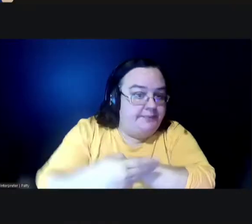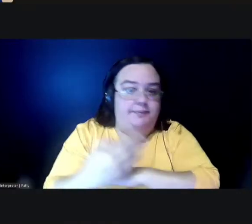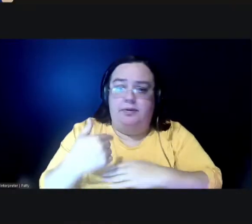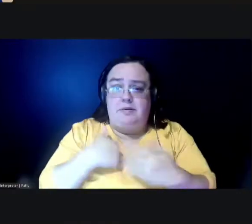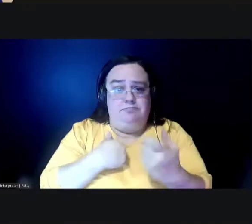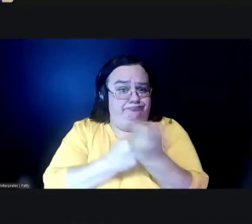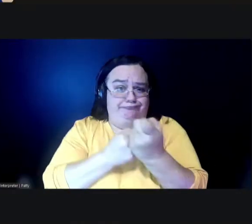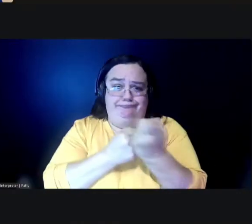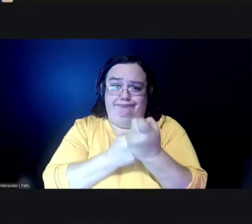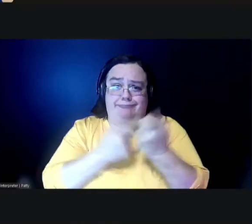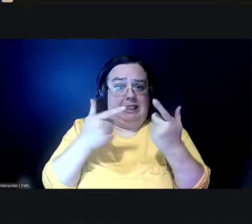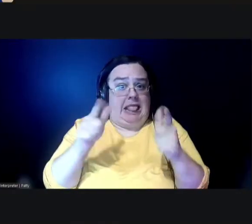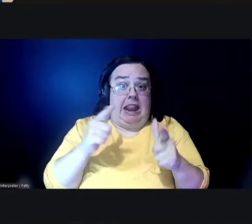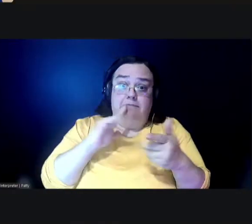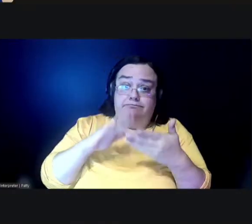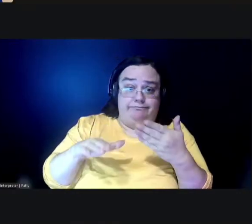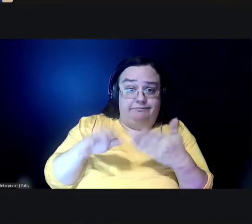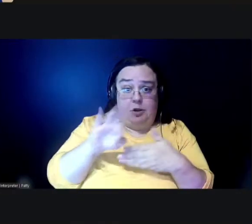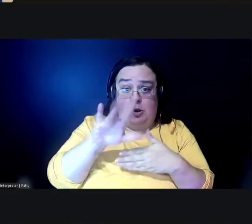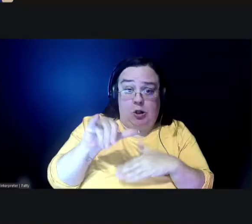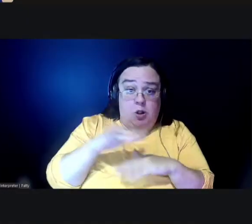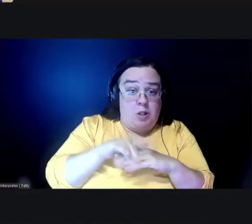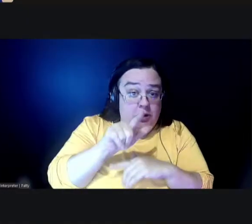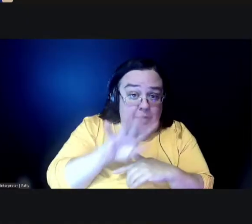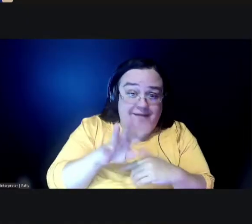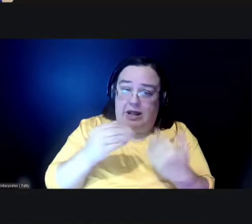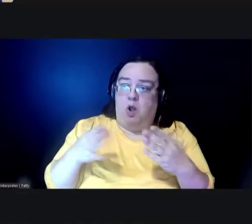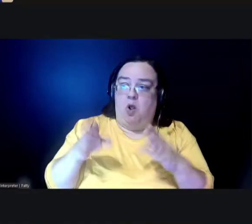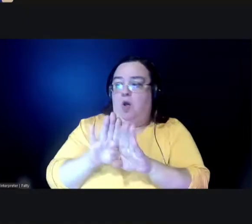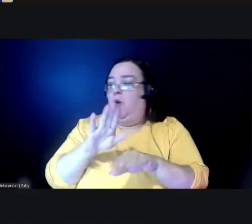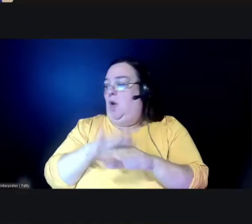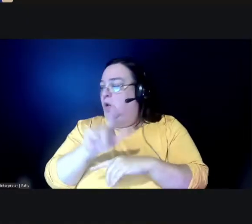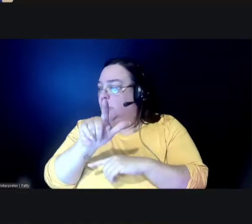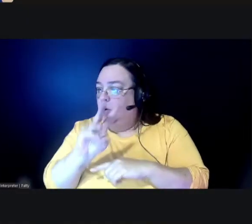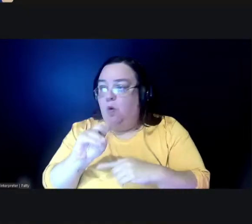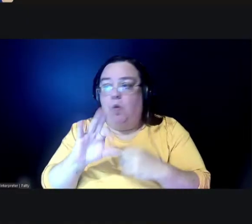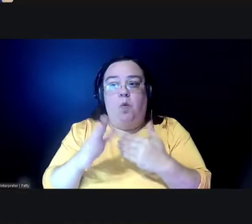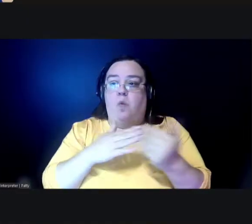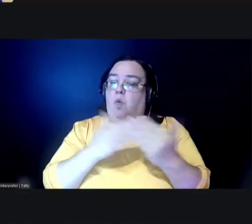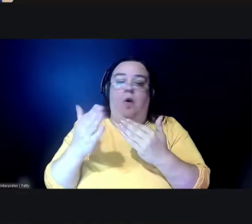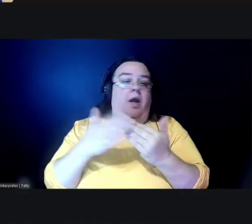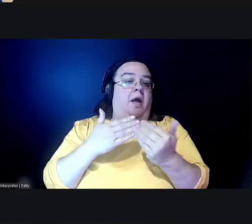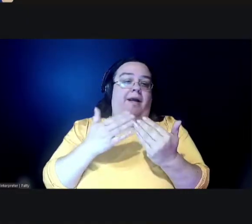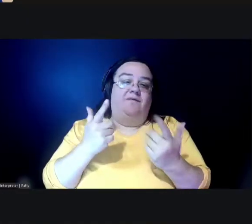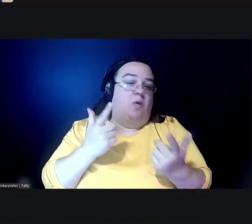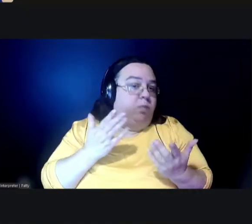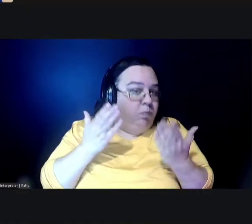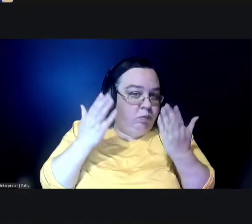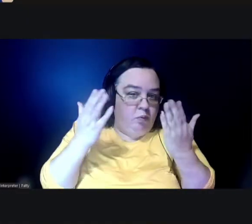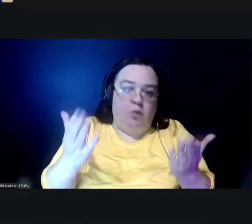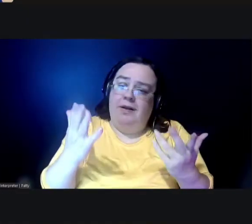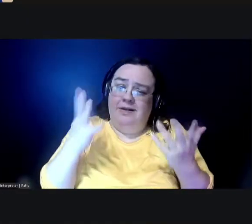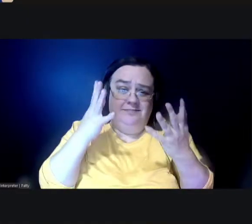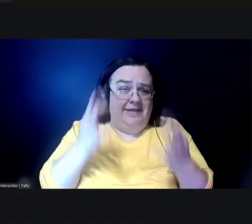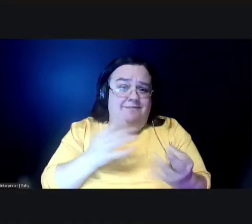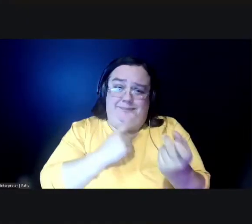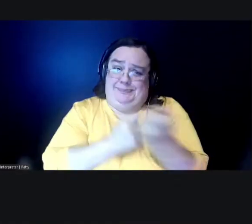letting them leave early on the 24th and closing 26 or whatever situation was proposed. I'm definitely up for it.